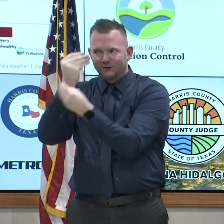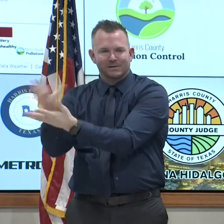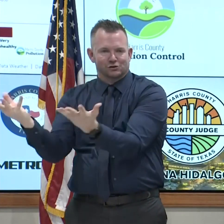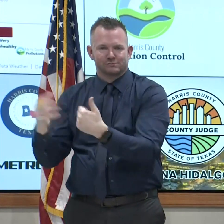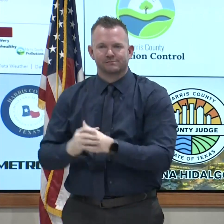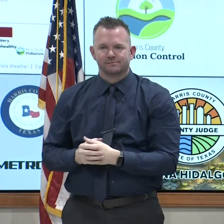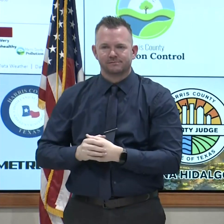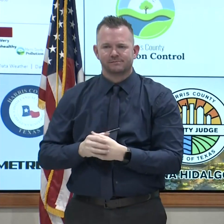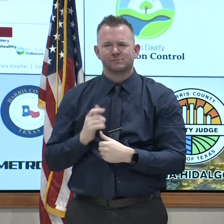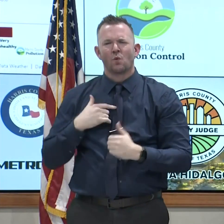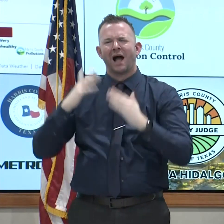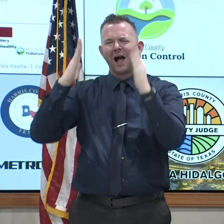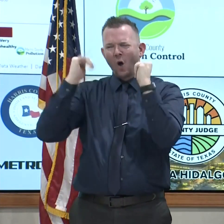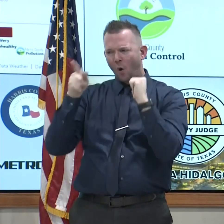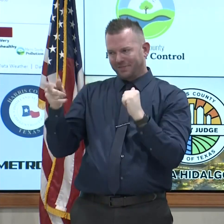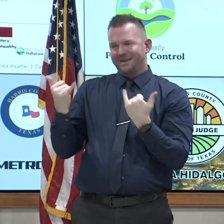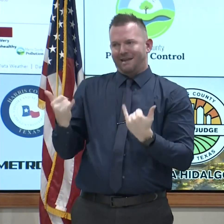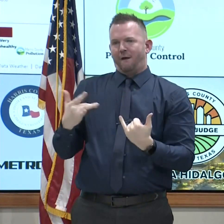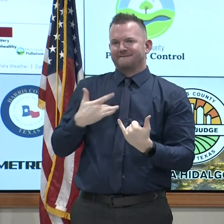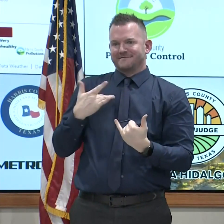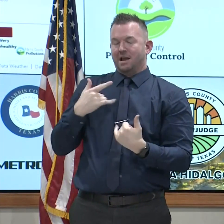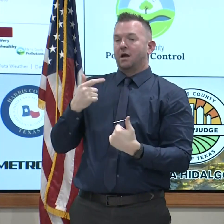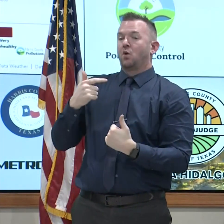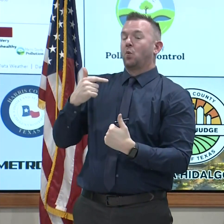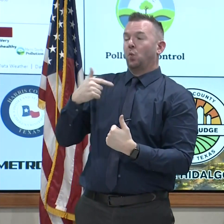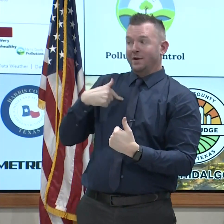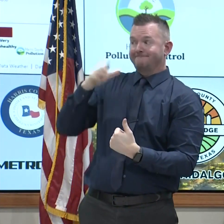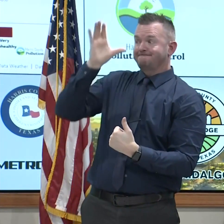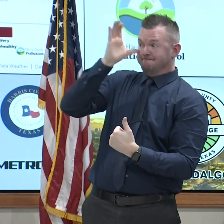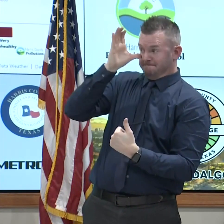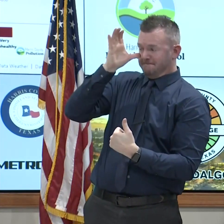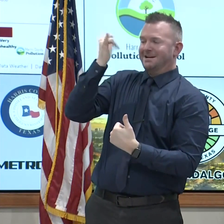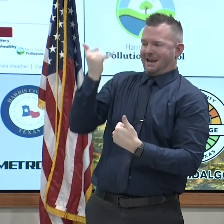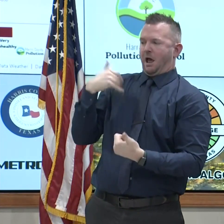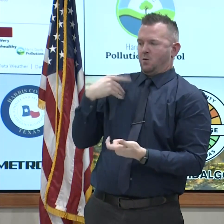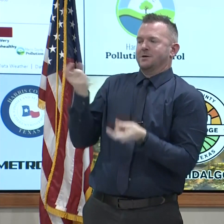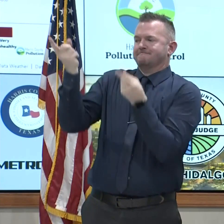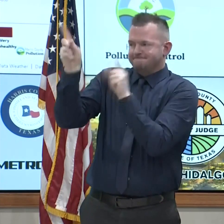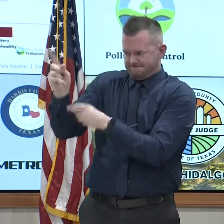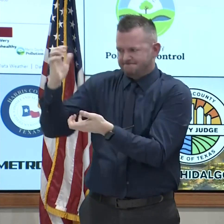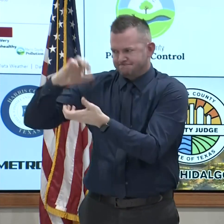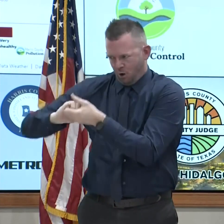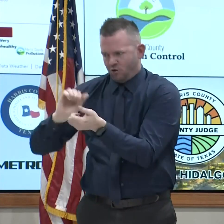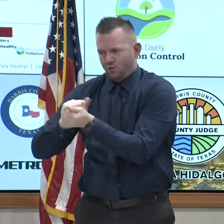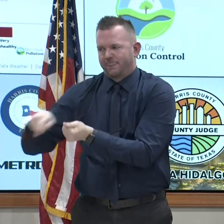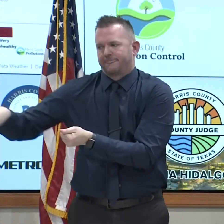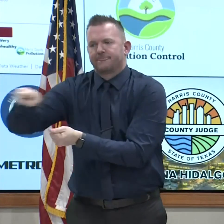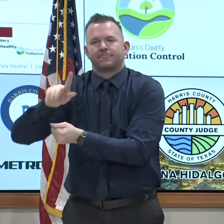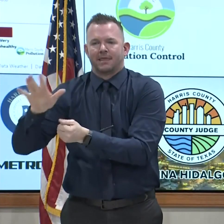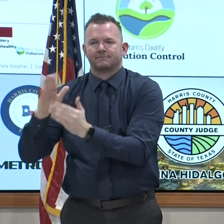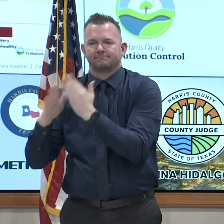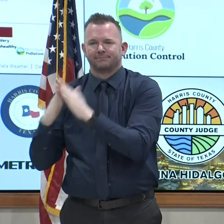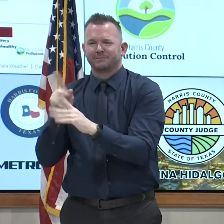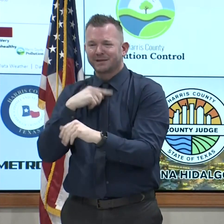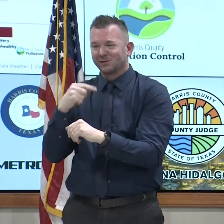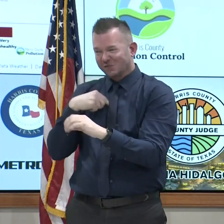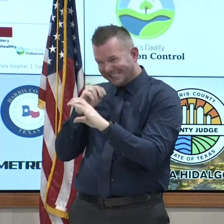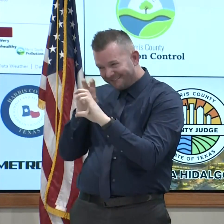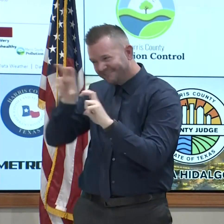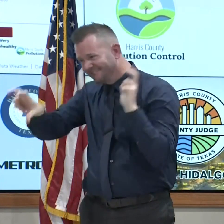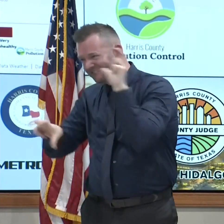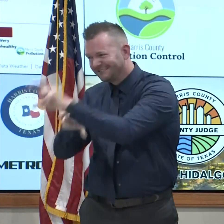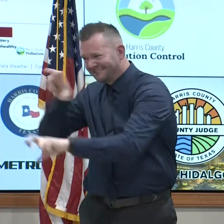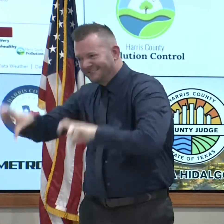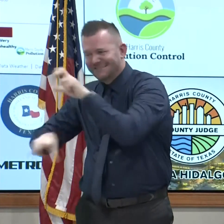see a partner now in county government and see in our investments and in our new materials, our